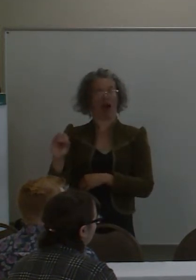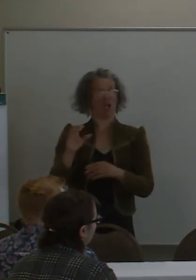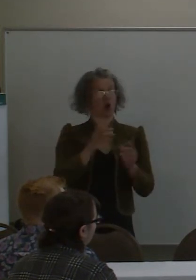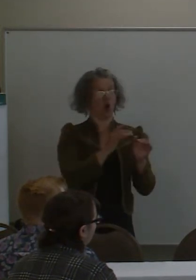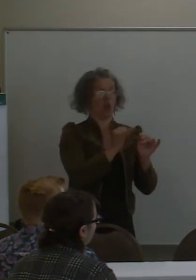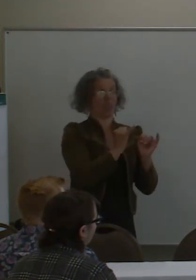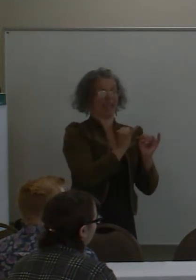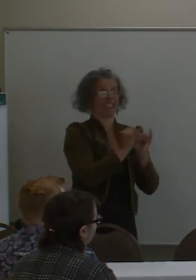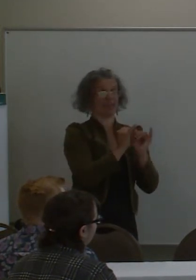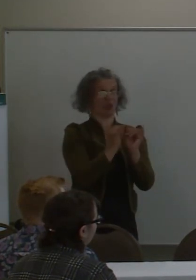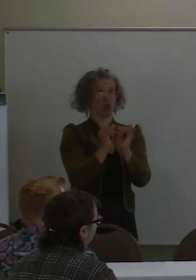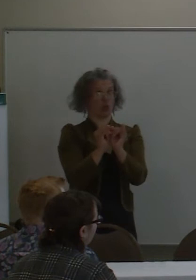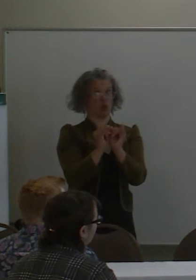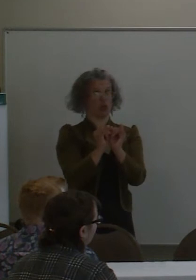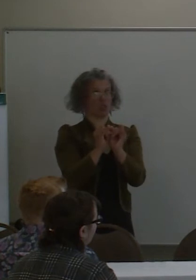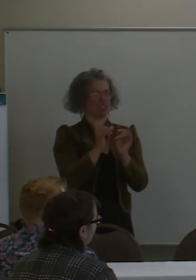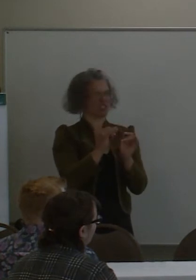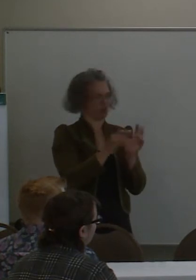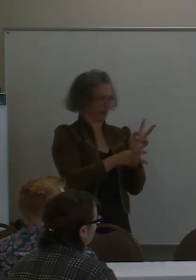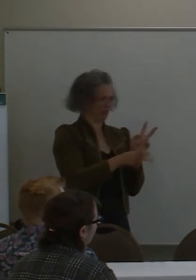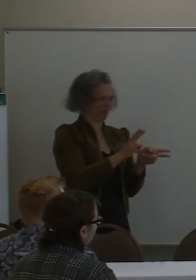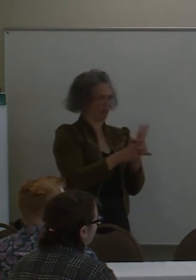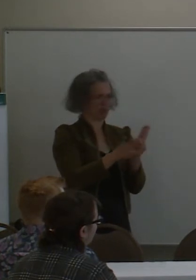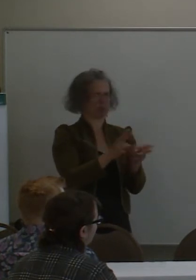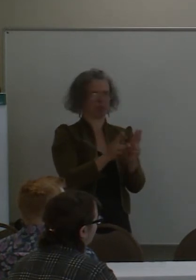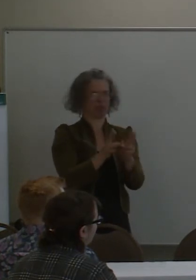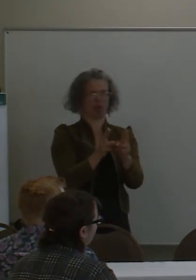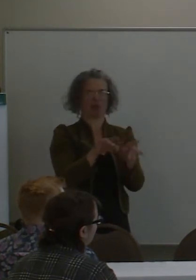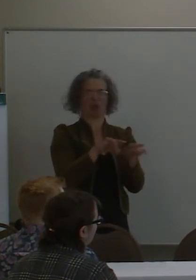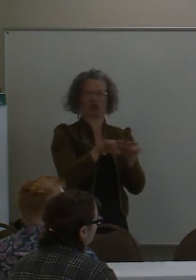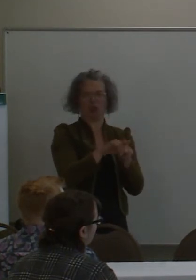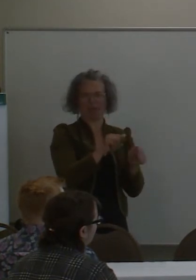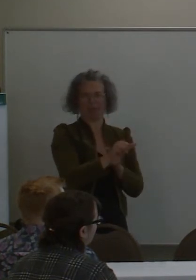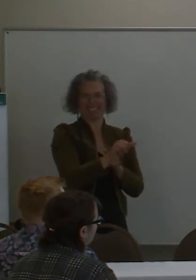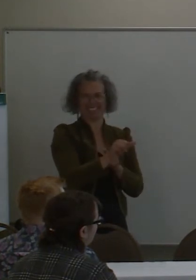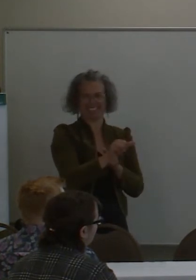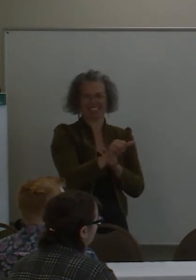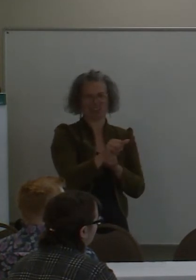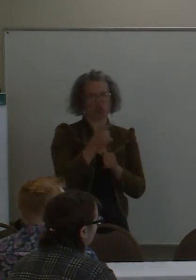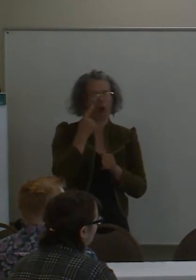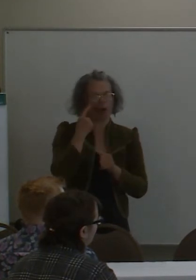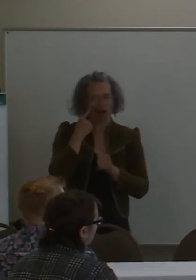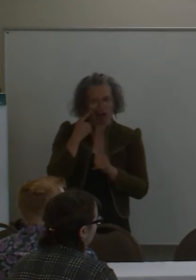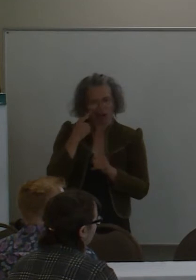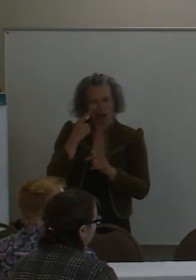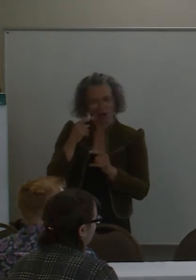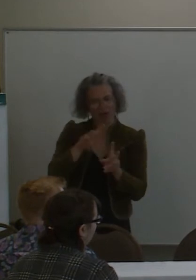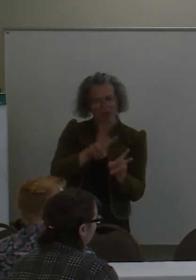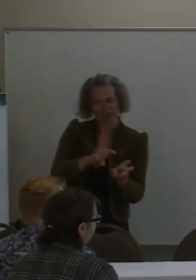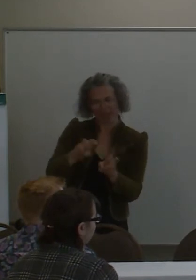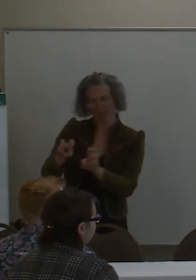interviews into small, manageable, bite-sized pieces. We tried to, stick with the scope of the project and